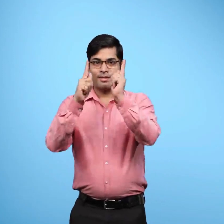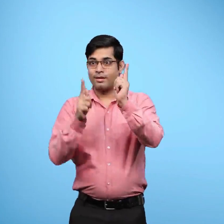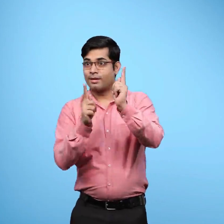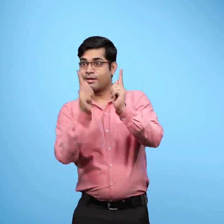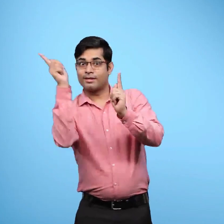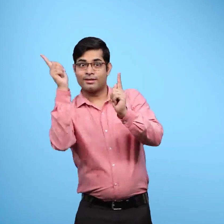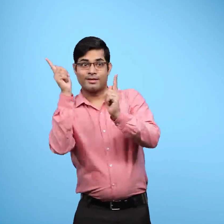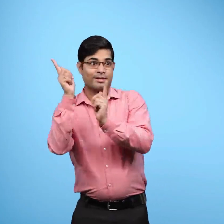V,